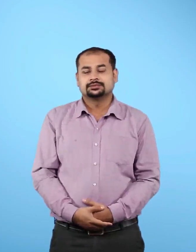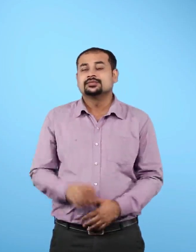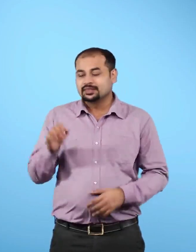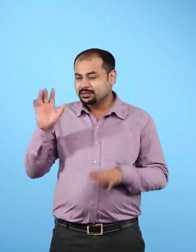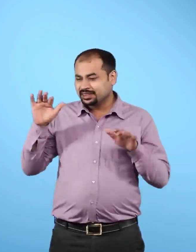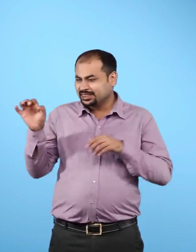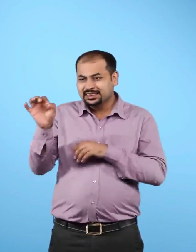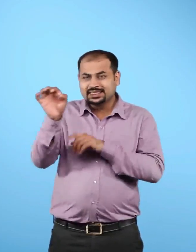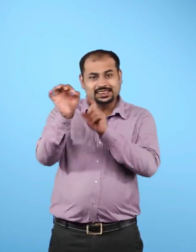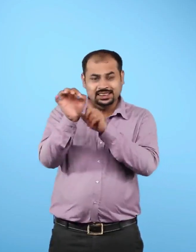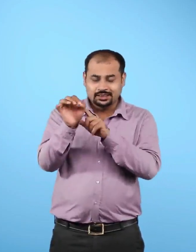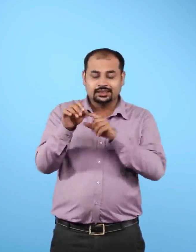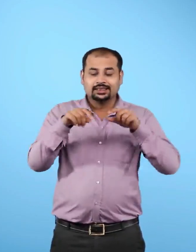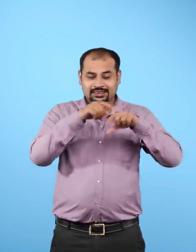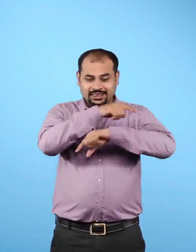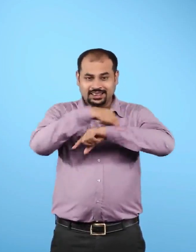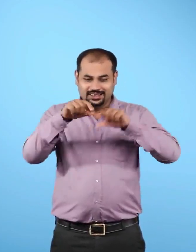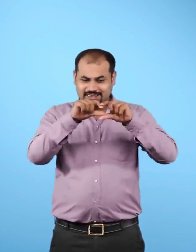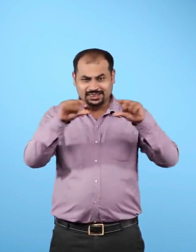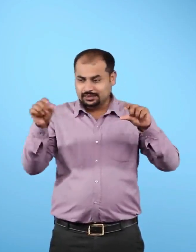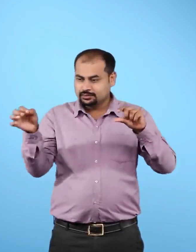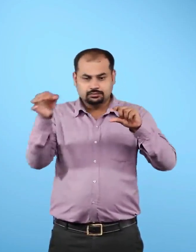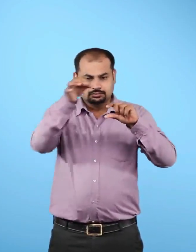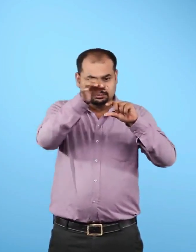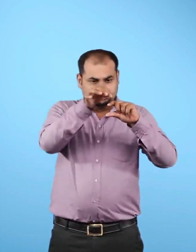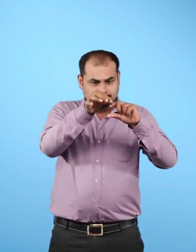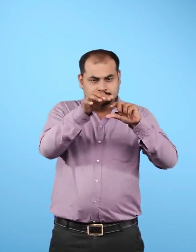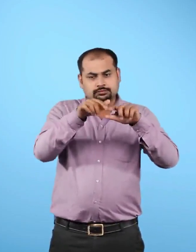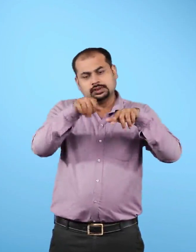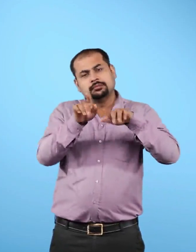And that same fly then sits on the scale